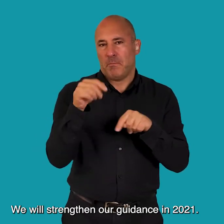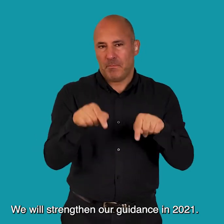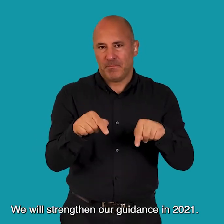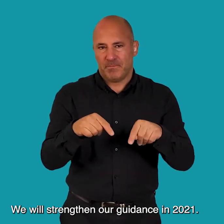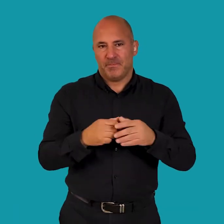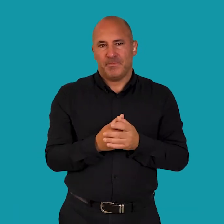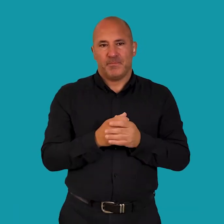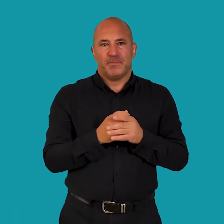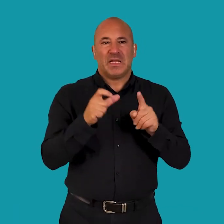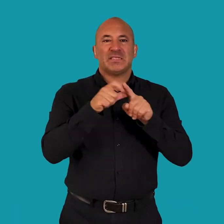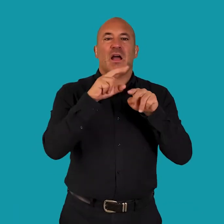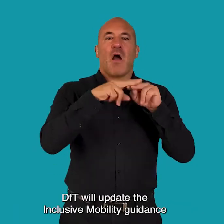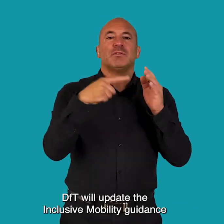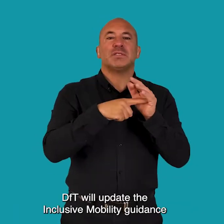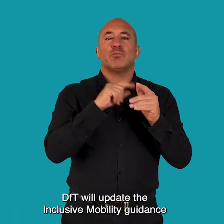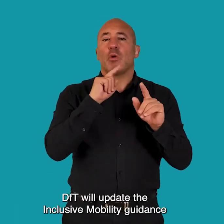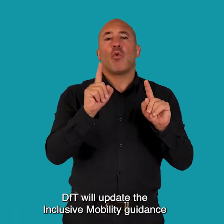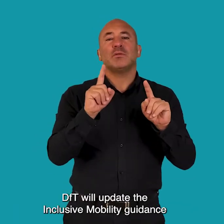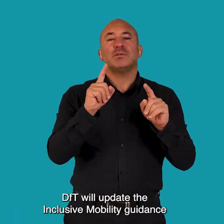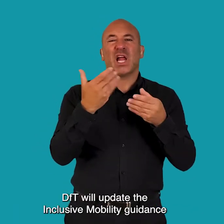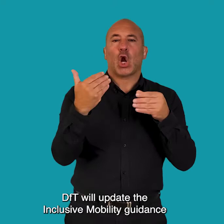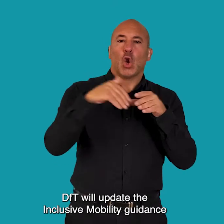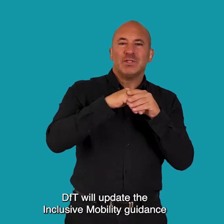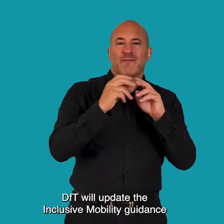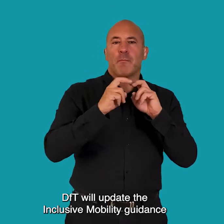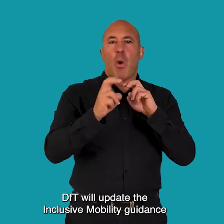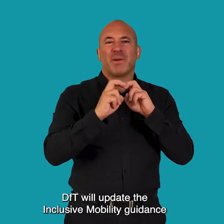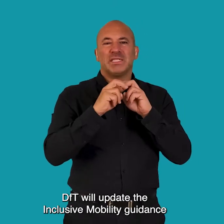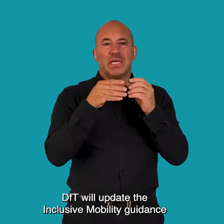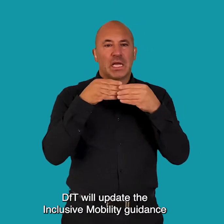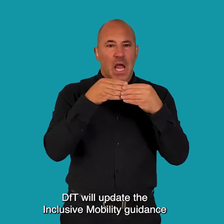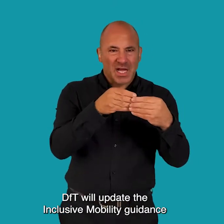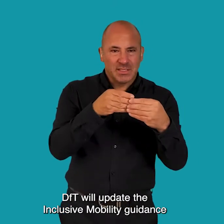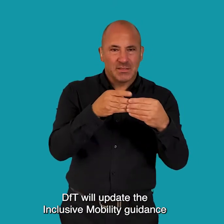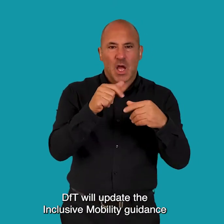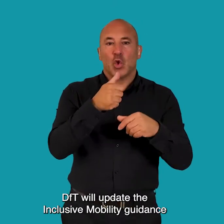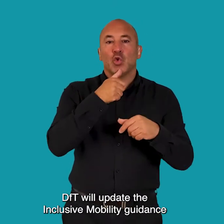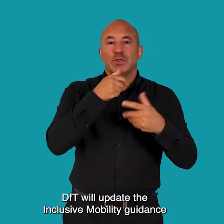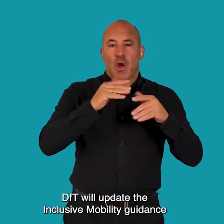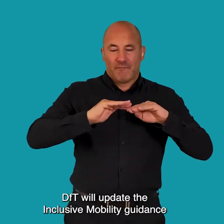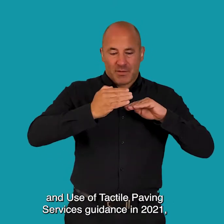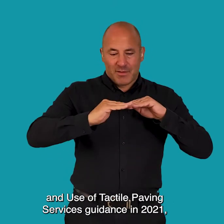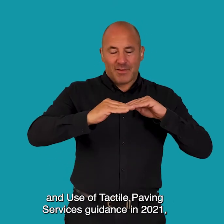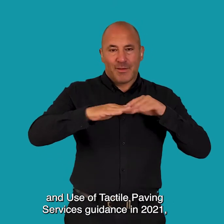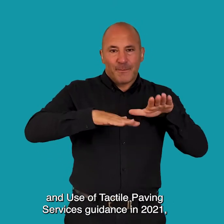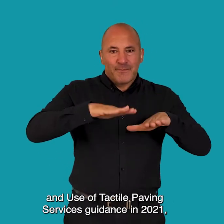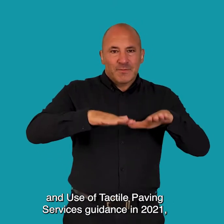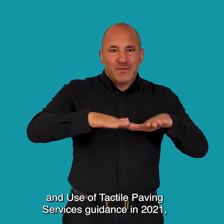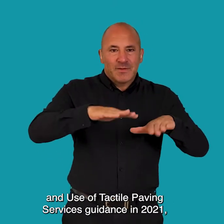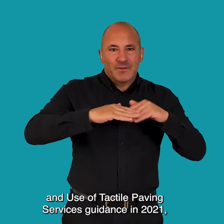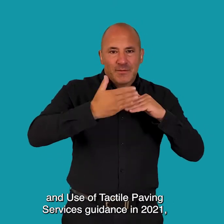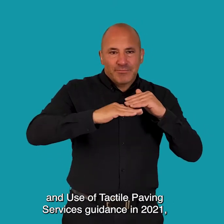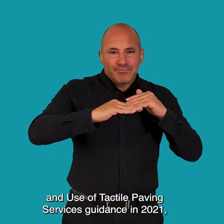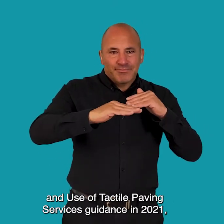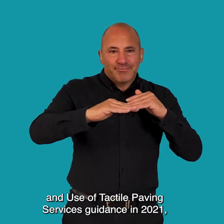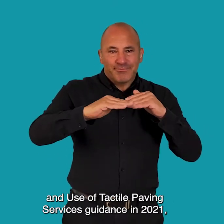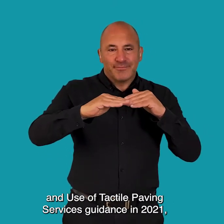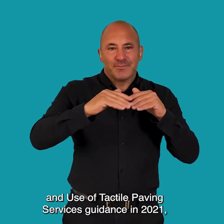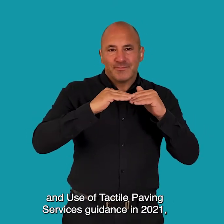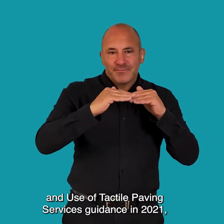2021. DfT will update the Inclusive Mobility Guidance and Use of Tactile Paving Surfaces Guidance